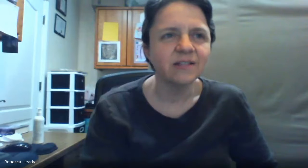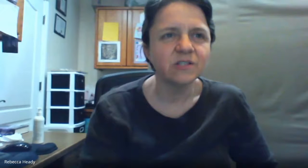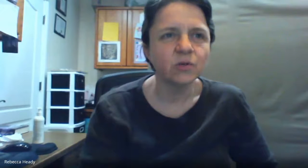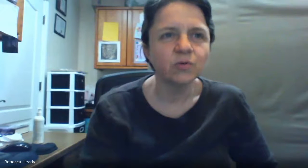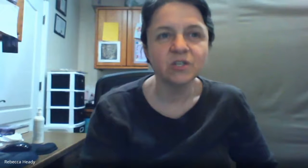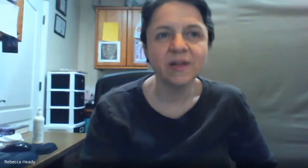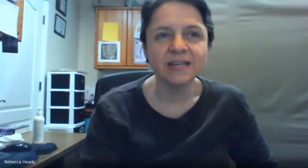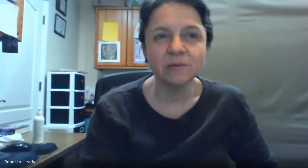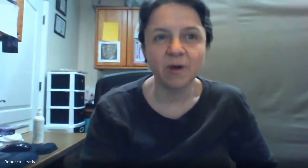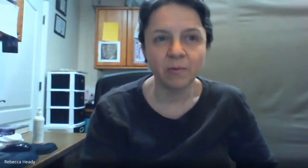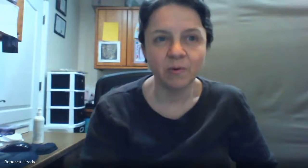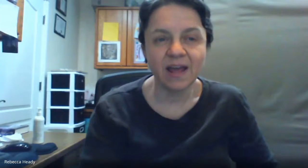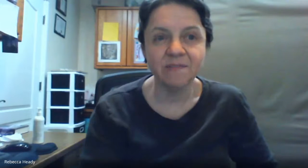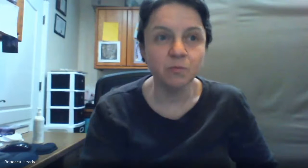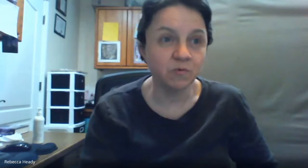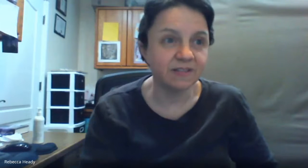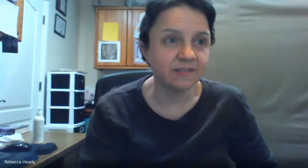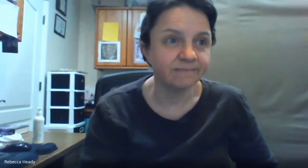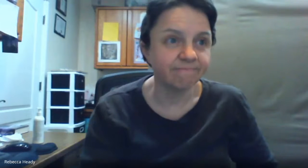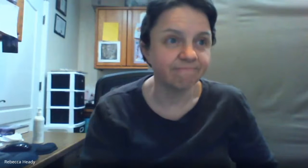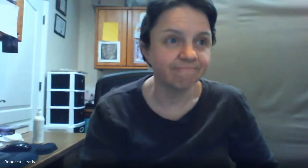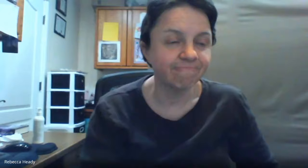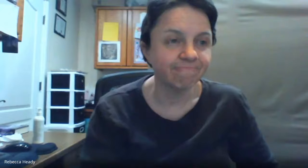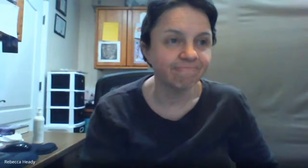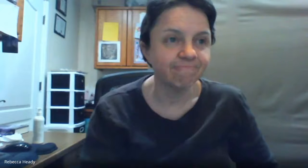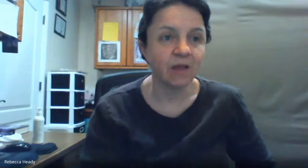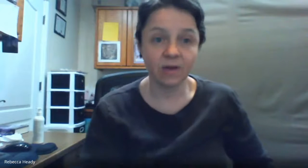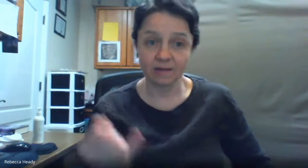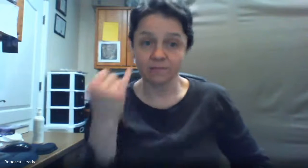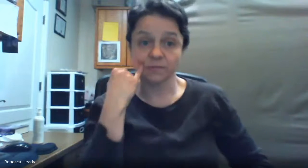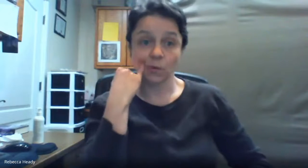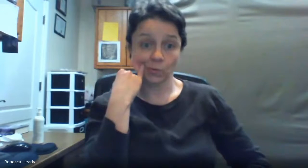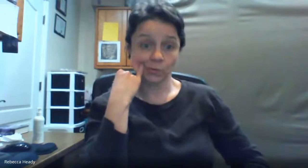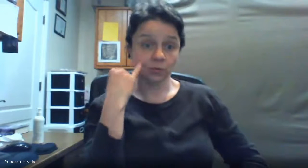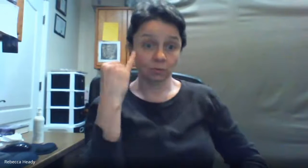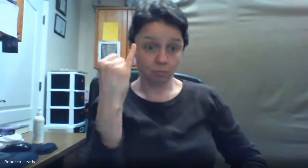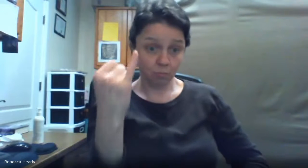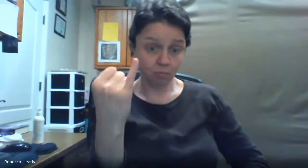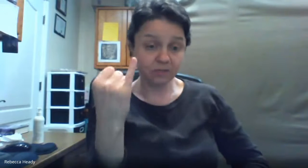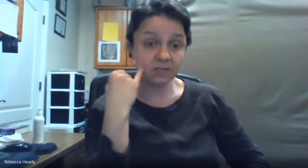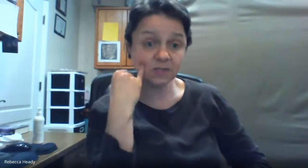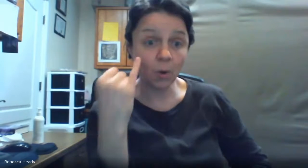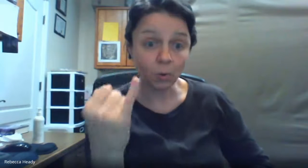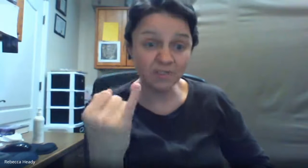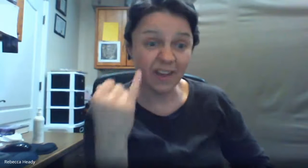Let's do you like to eat popcorn at the movies? Okay. This means suppose, like